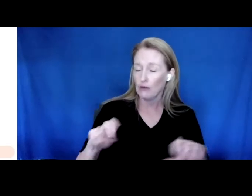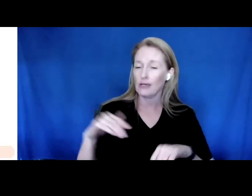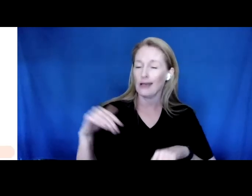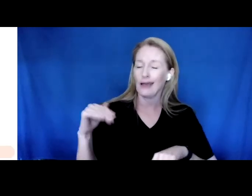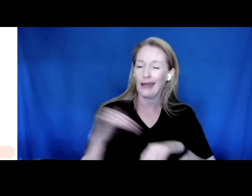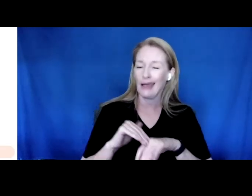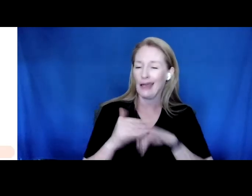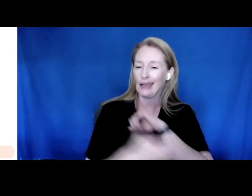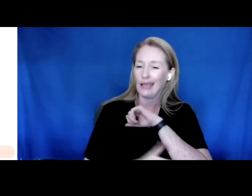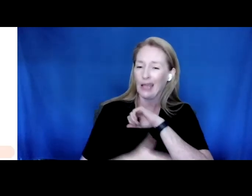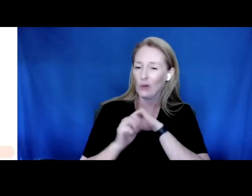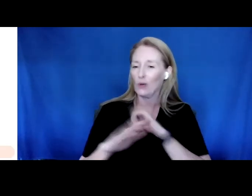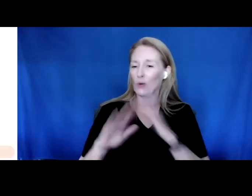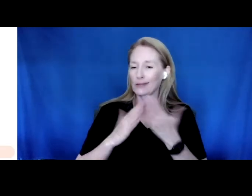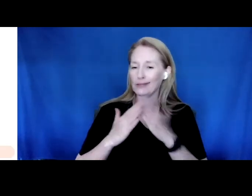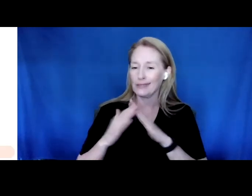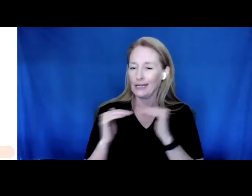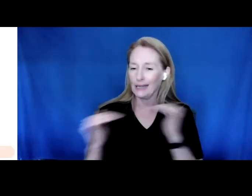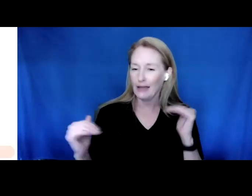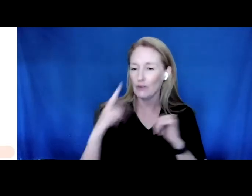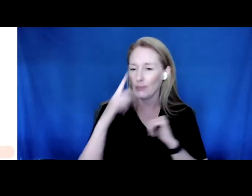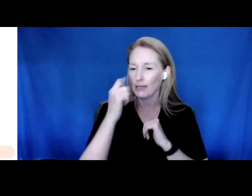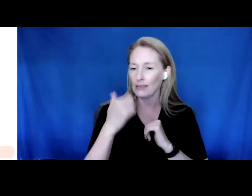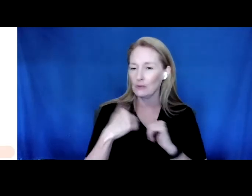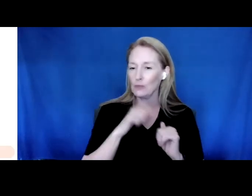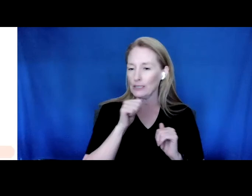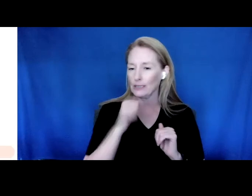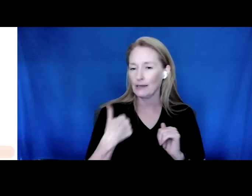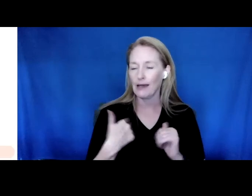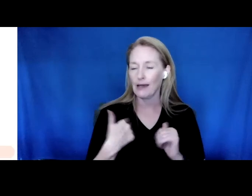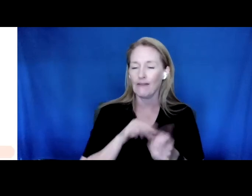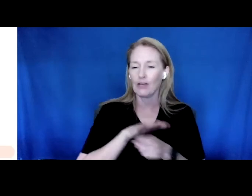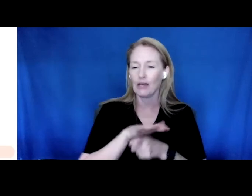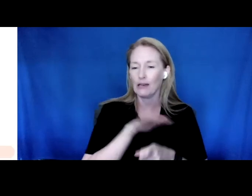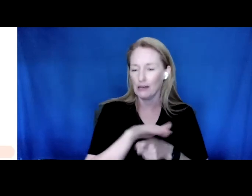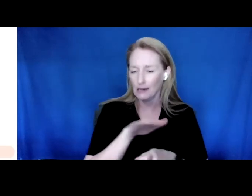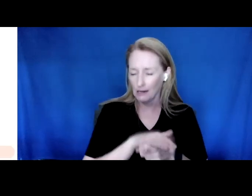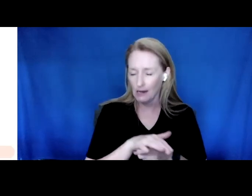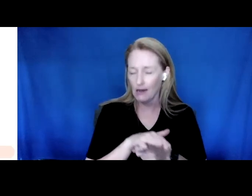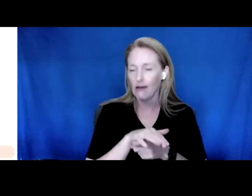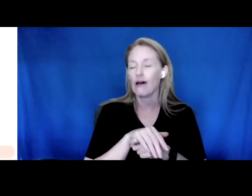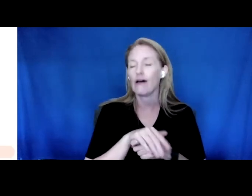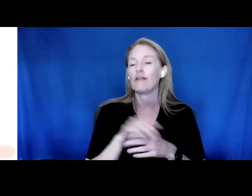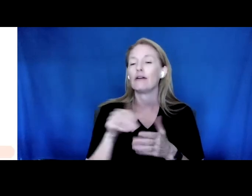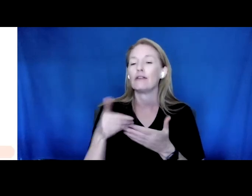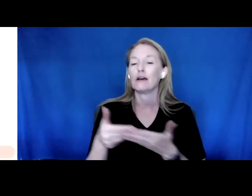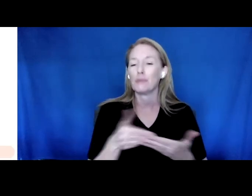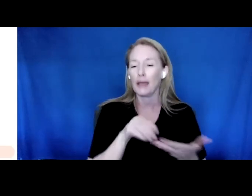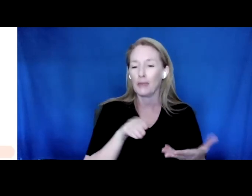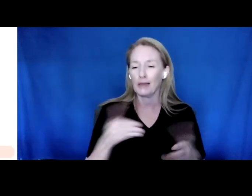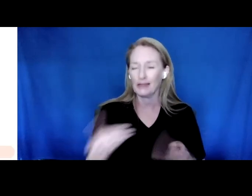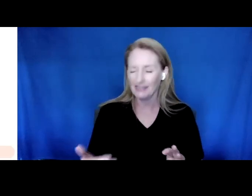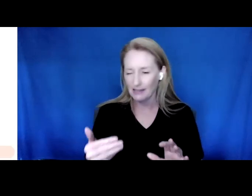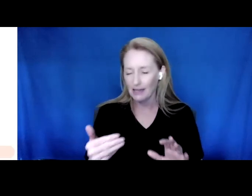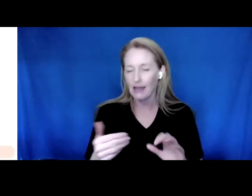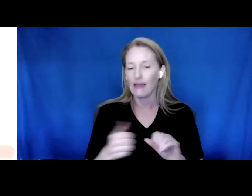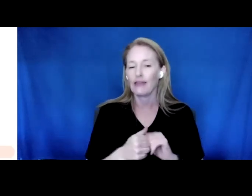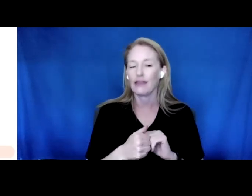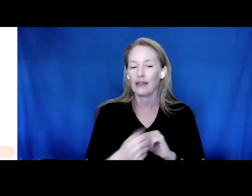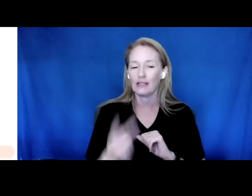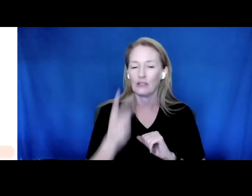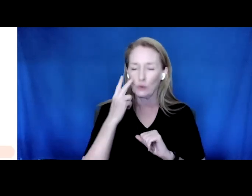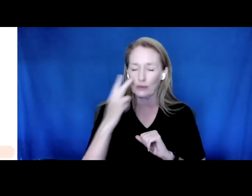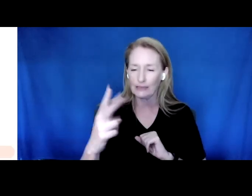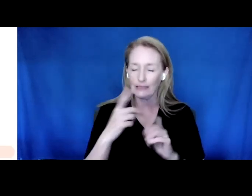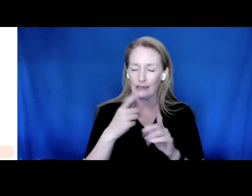we didn't have enough fetal or infant deaths to see the analysis through from beginning to end. So